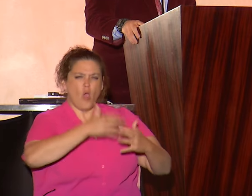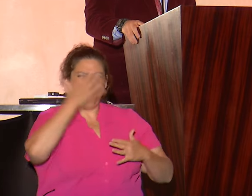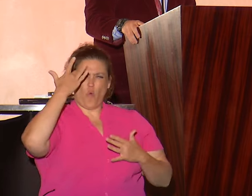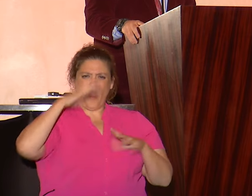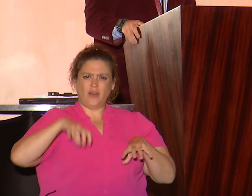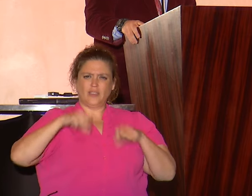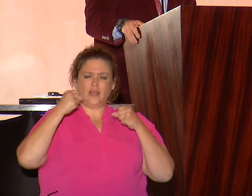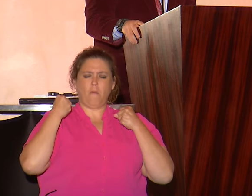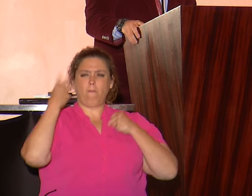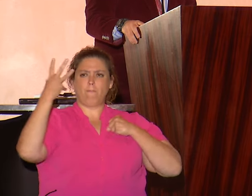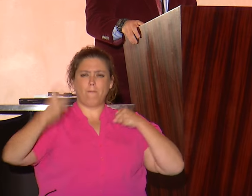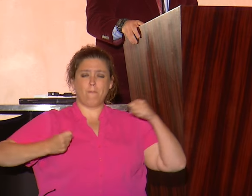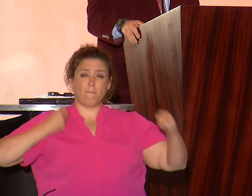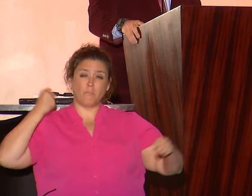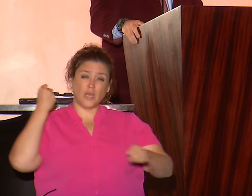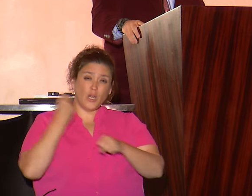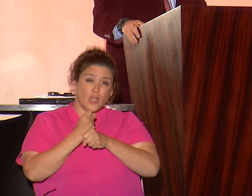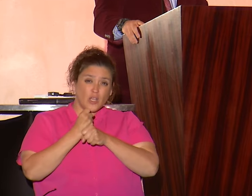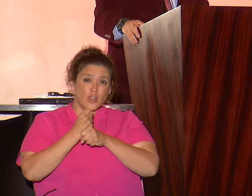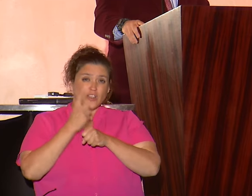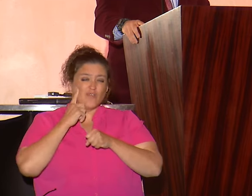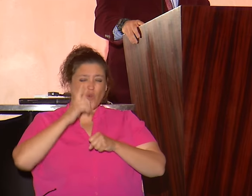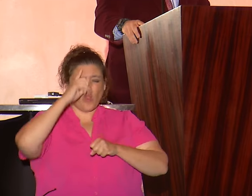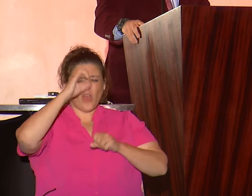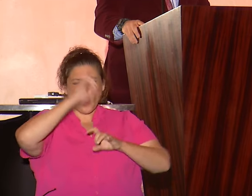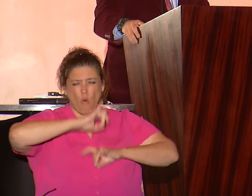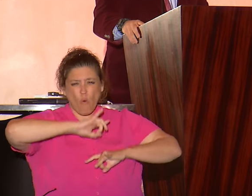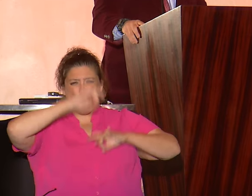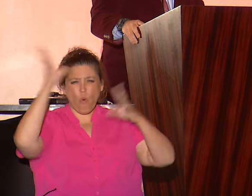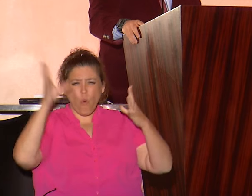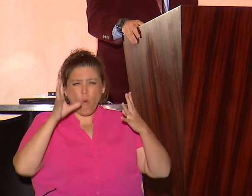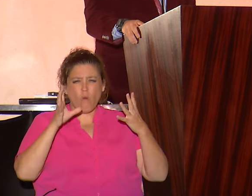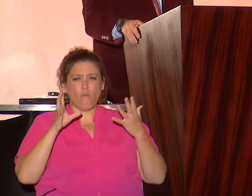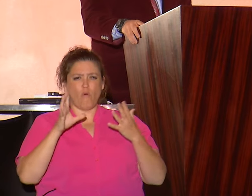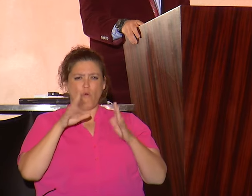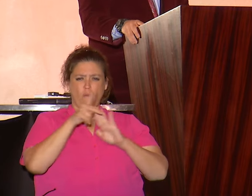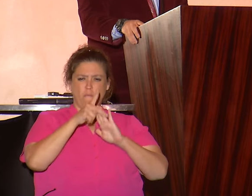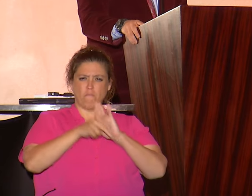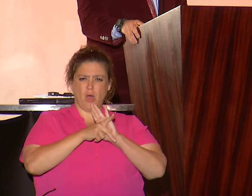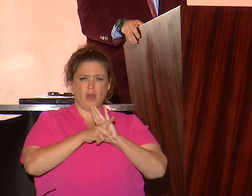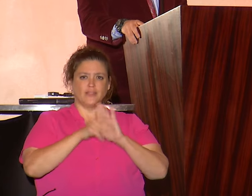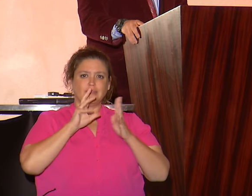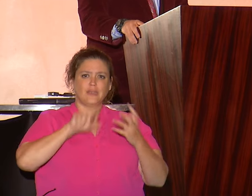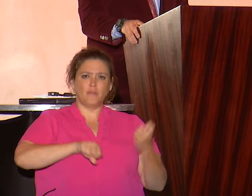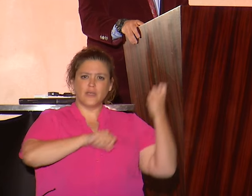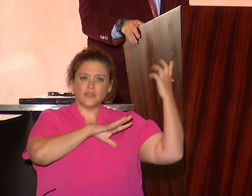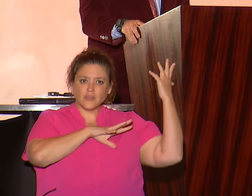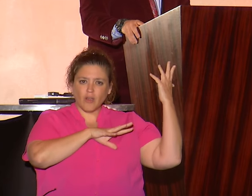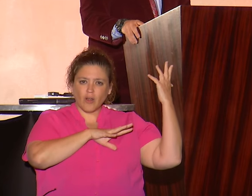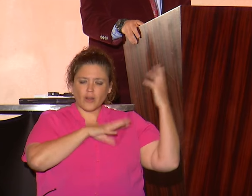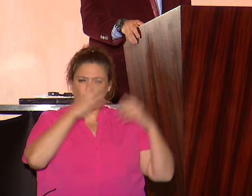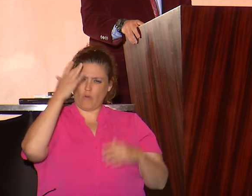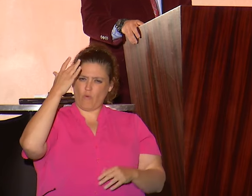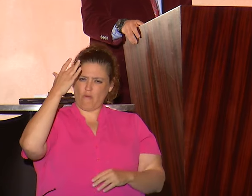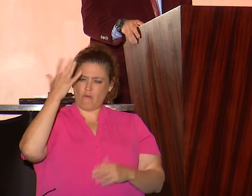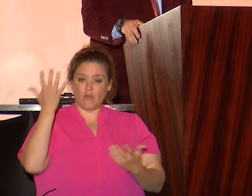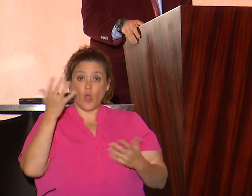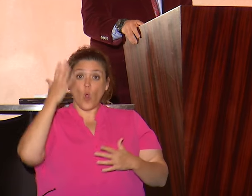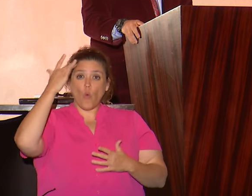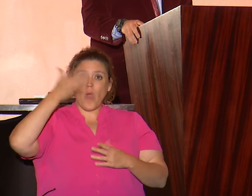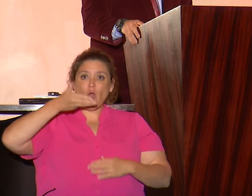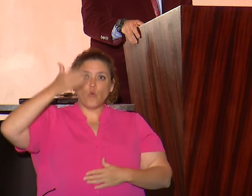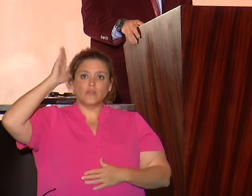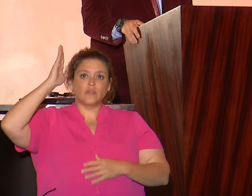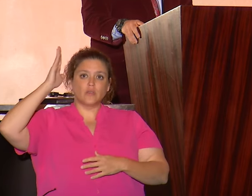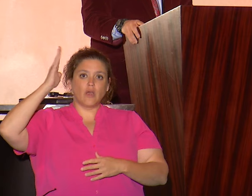so long for such an egregious racist policy to be discarded? Why was God so